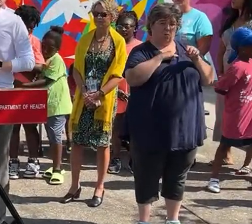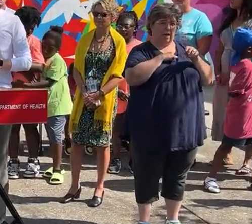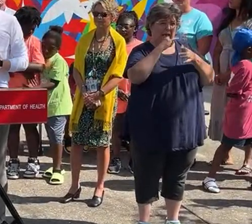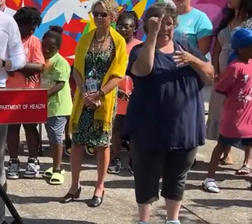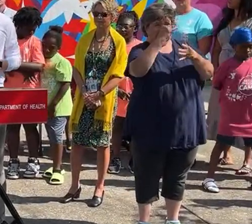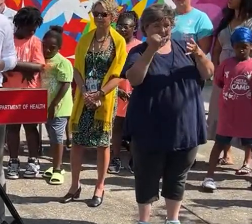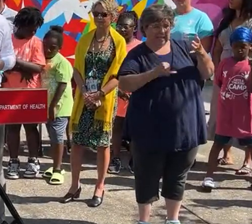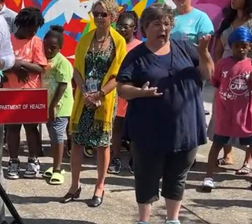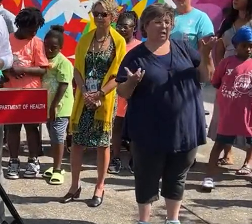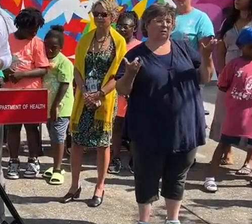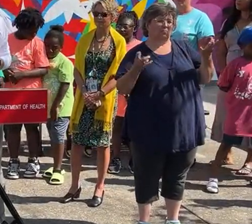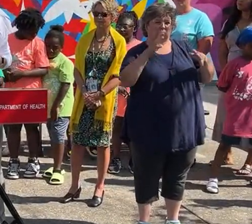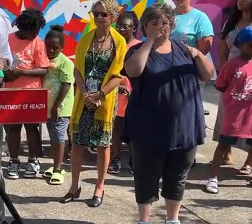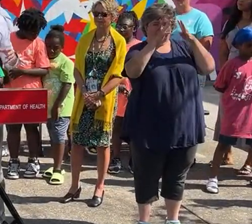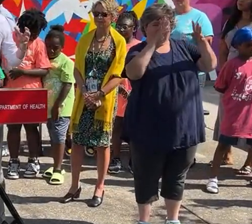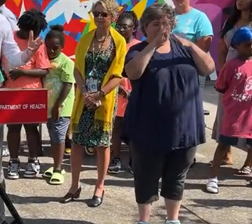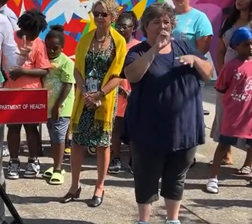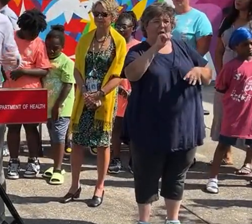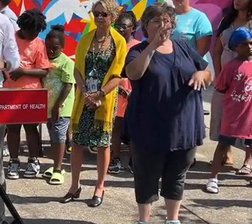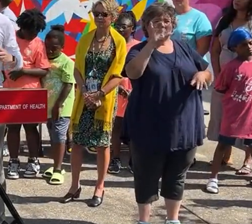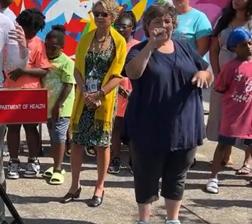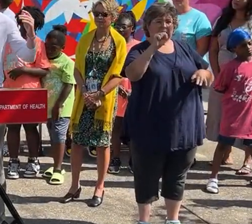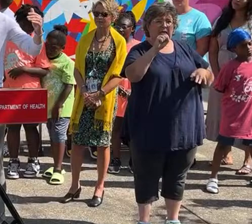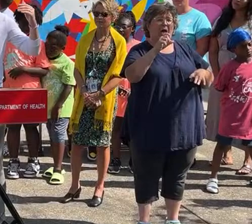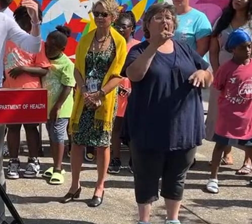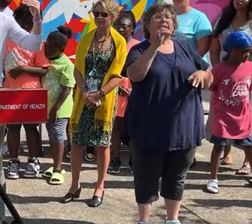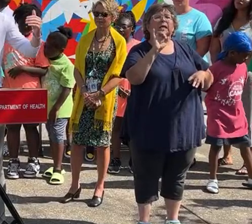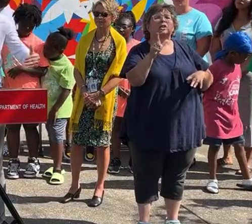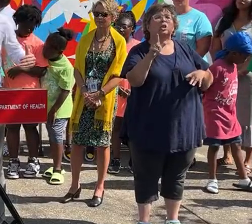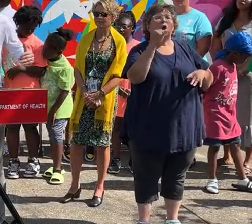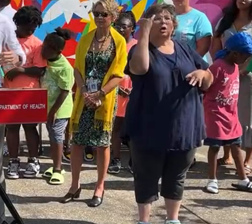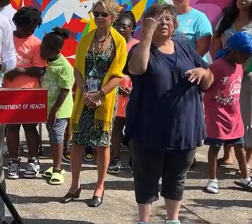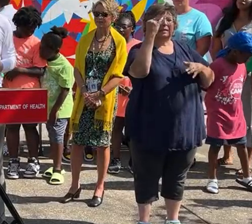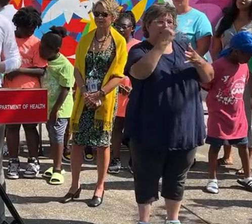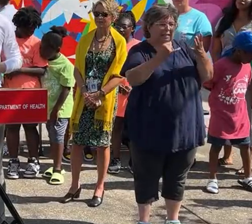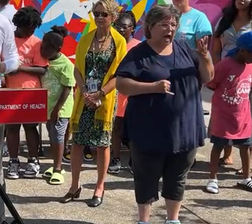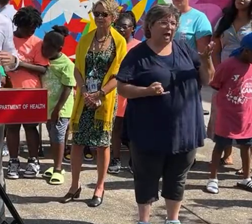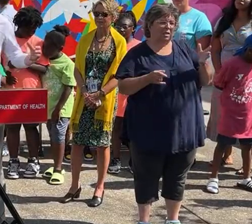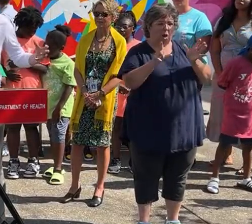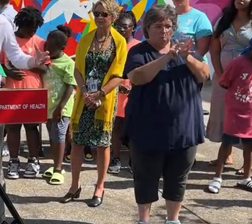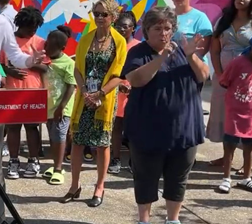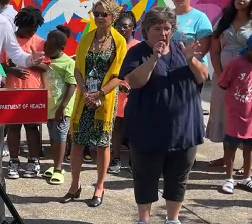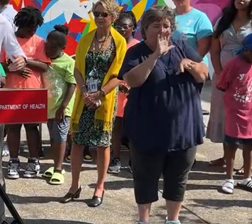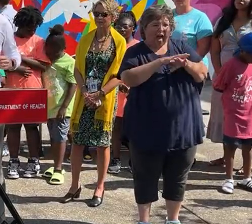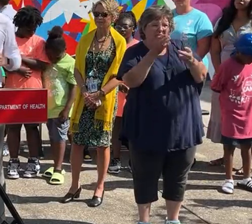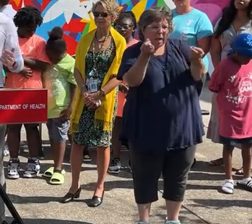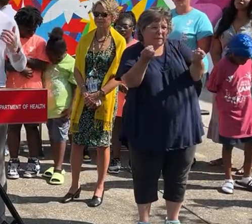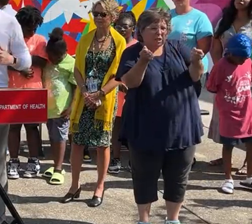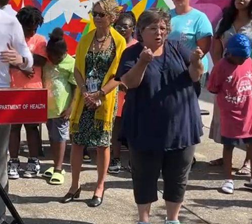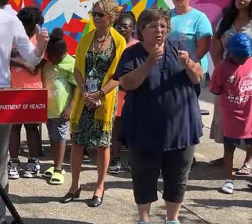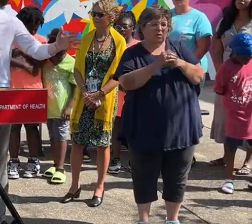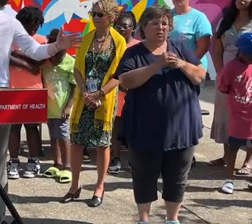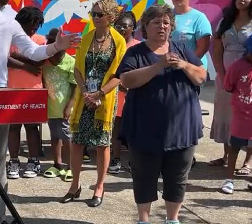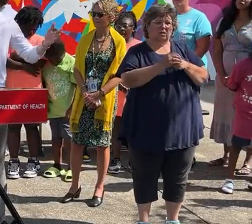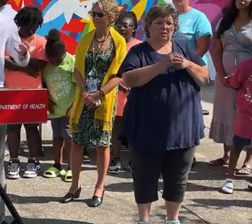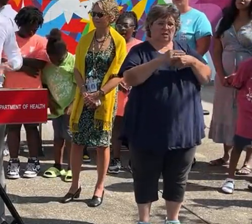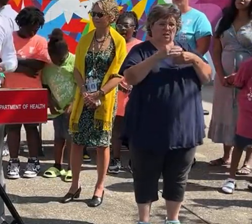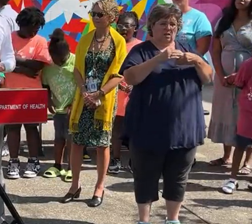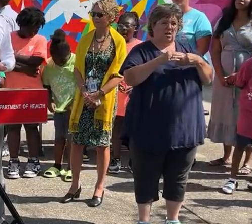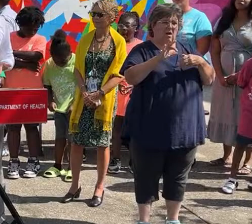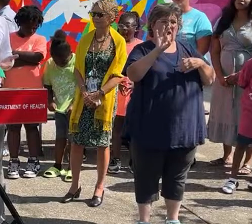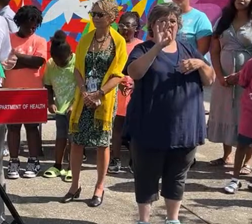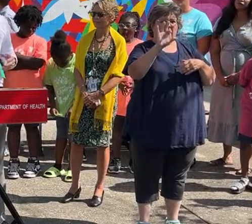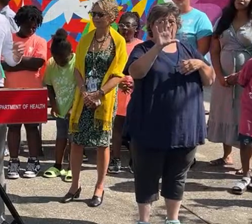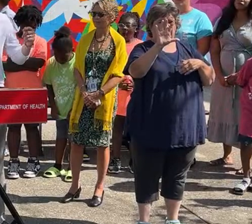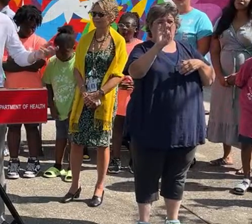a design that was put together by Idris, a digital design that could be printed on that material. It comes to us in 5-foot